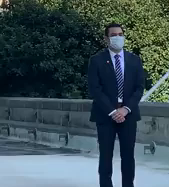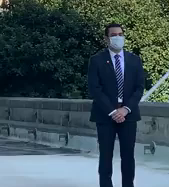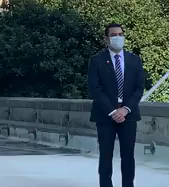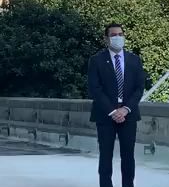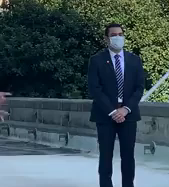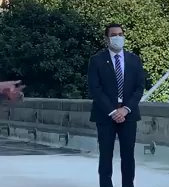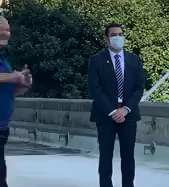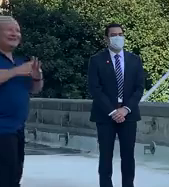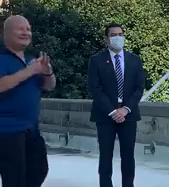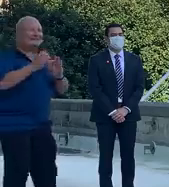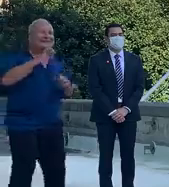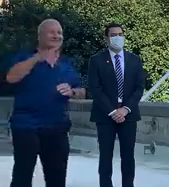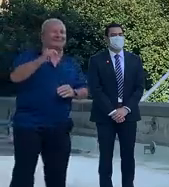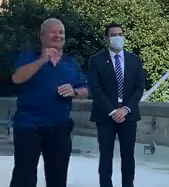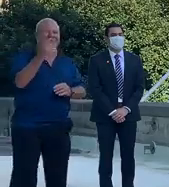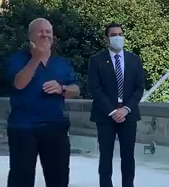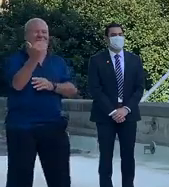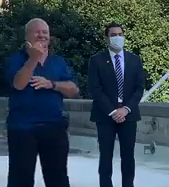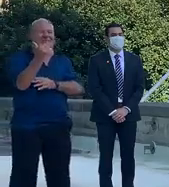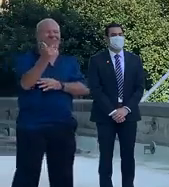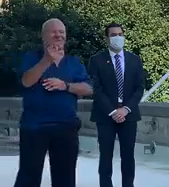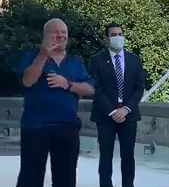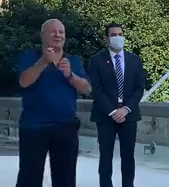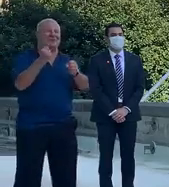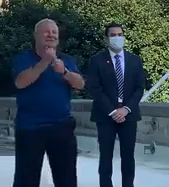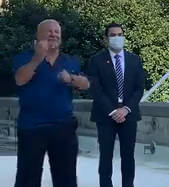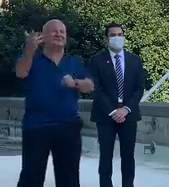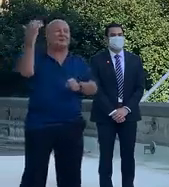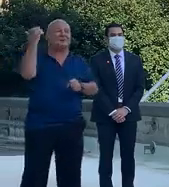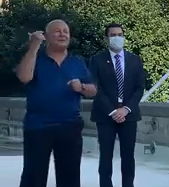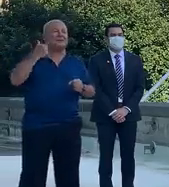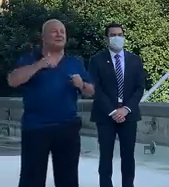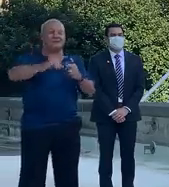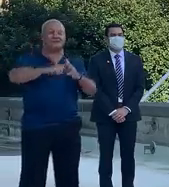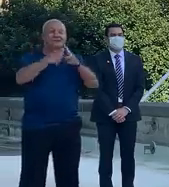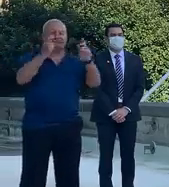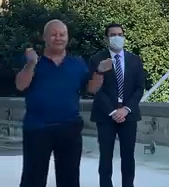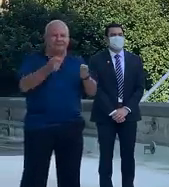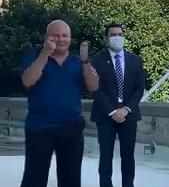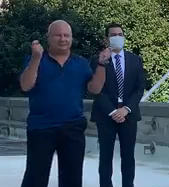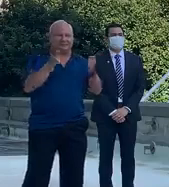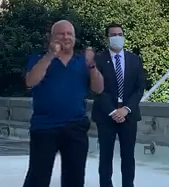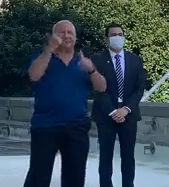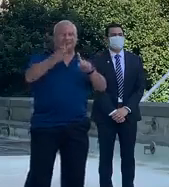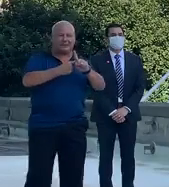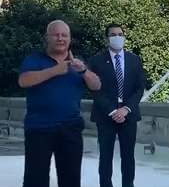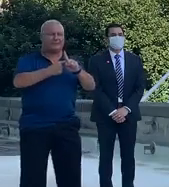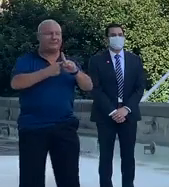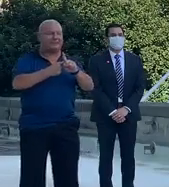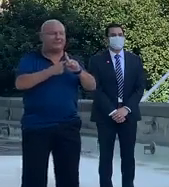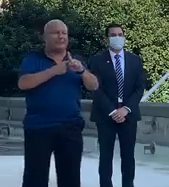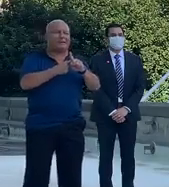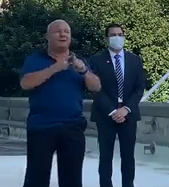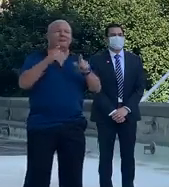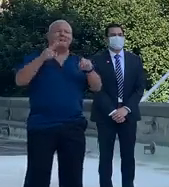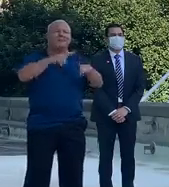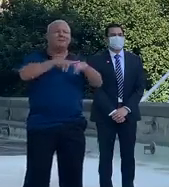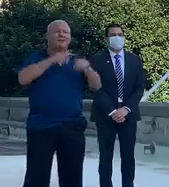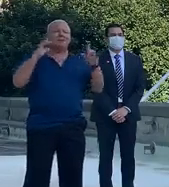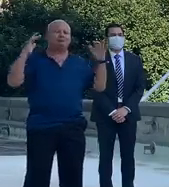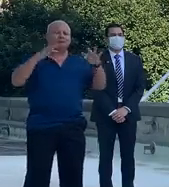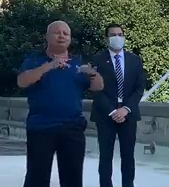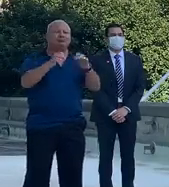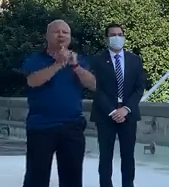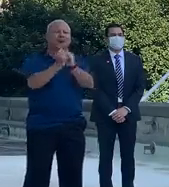we celebrated in many different ways. Usually we will get all together to celebrate, but with what we are going through around the